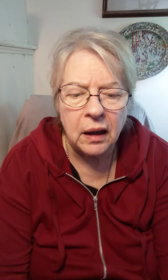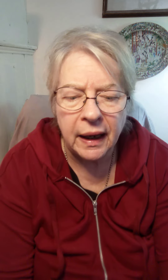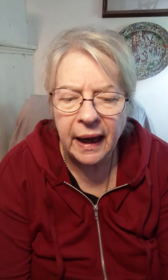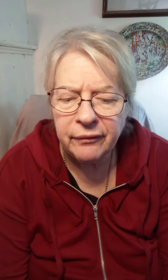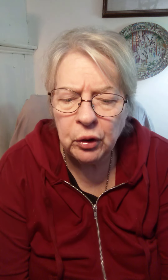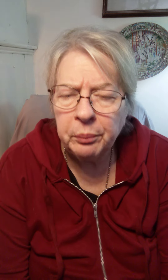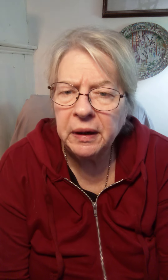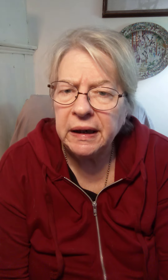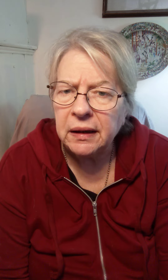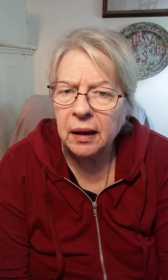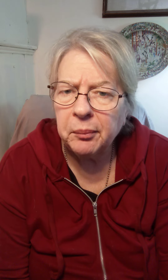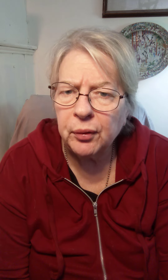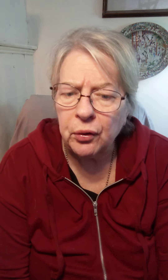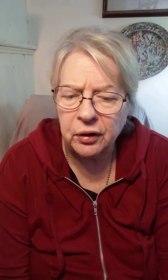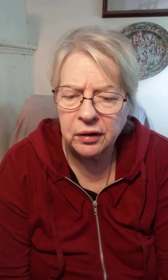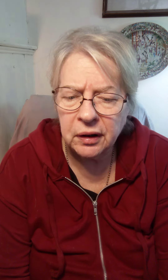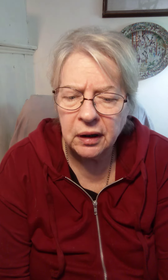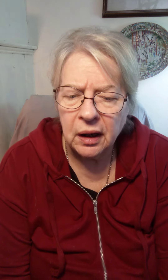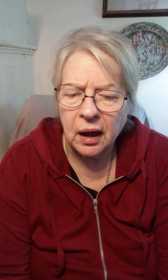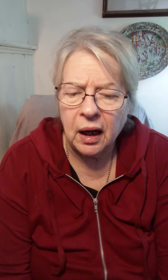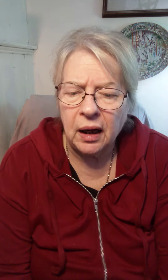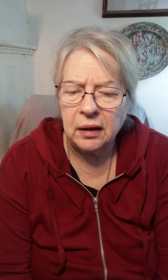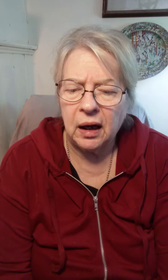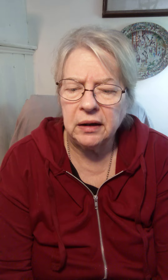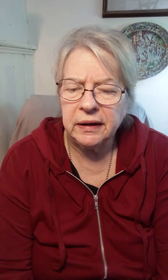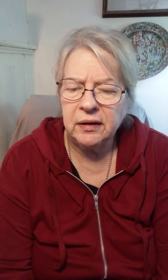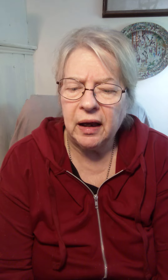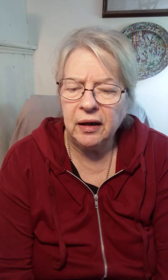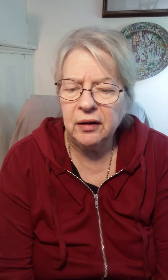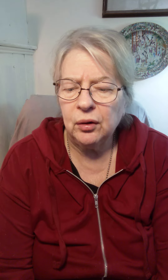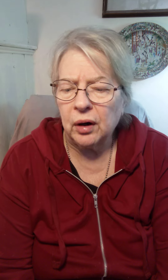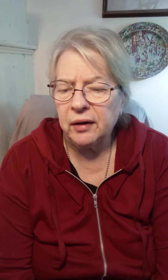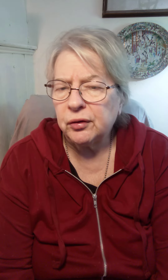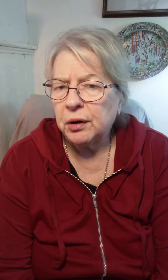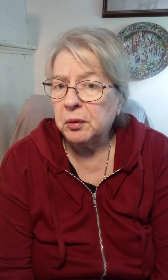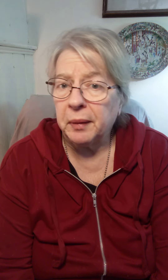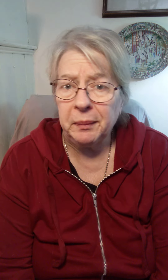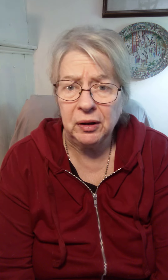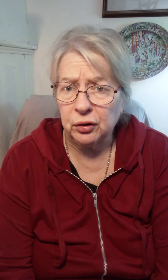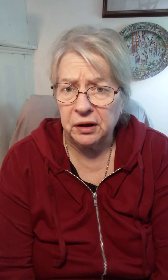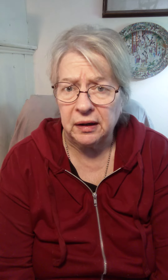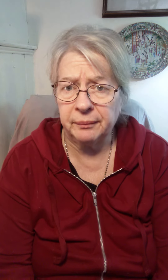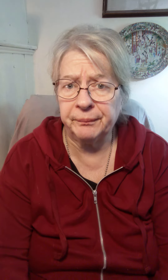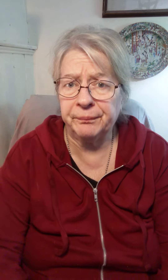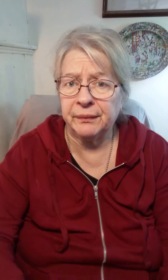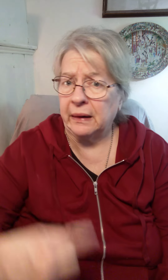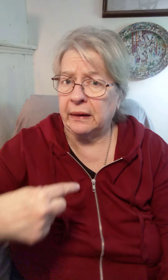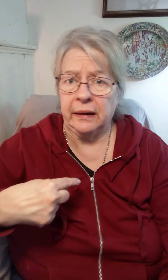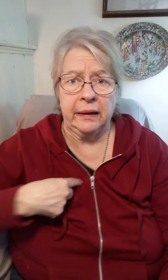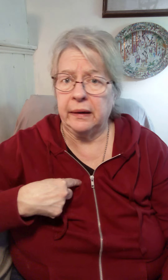I have no money. I'm broke. I'll eat candy or ice cream or maybe a cookie.